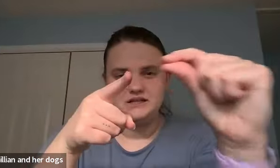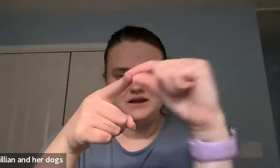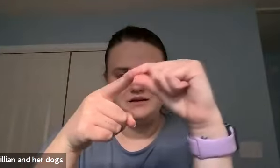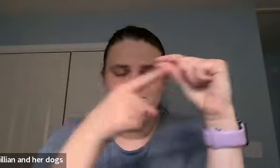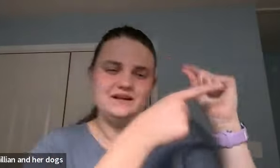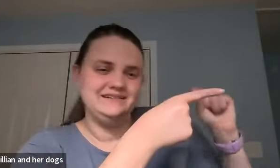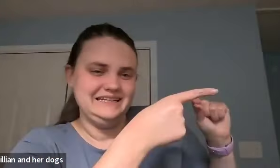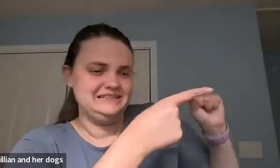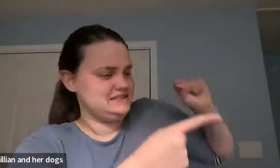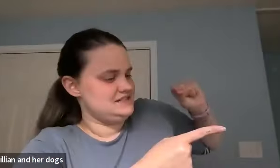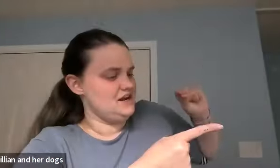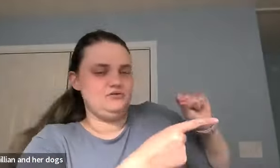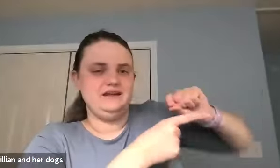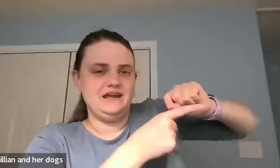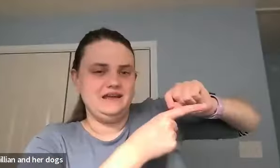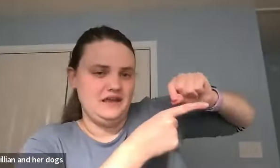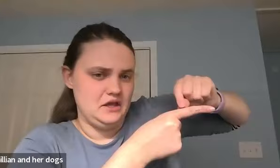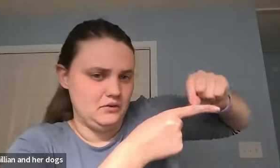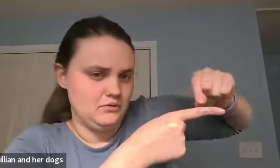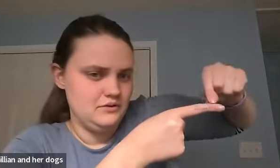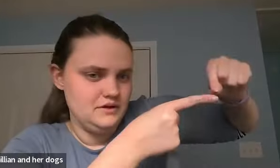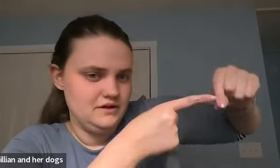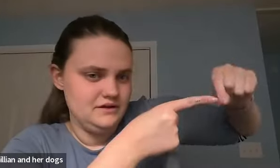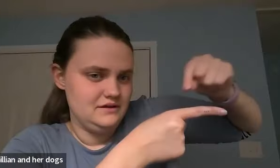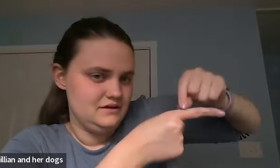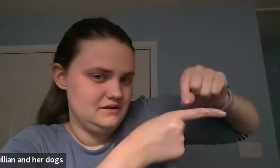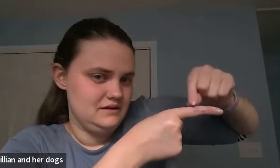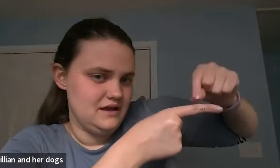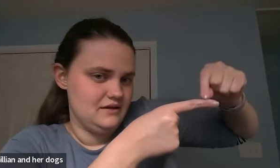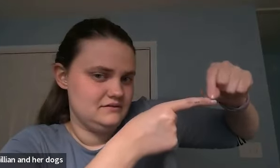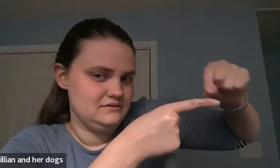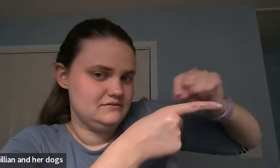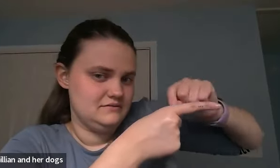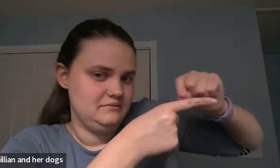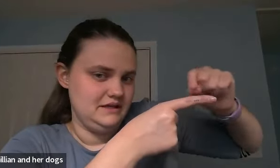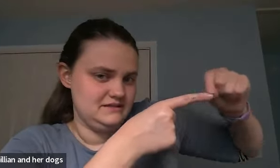Yeah, this is not a great angle. Yeah, beans.